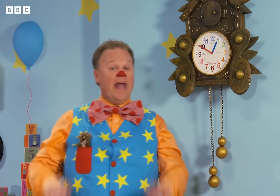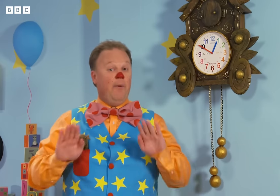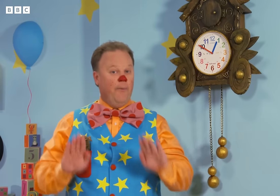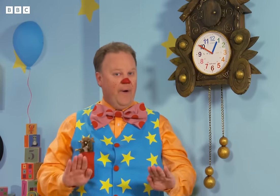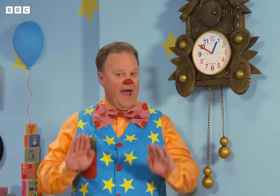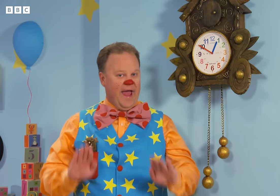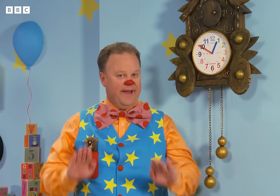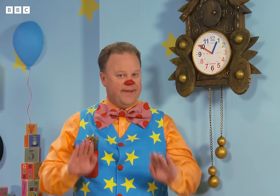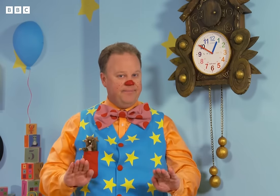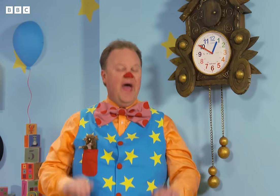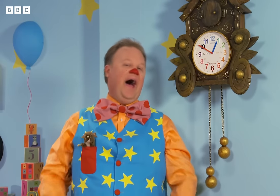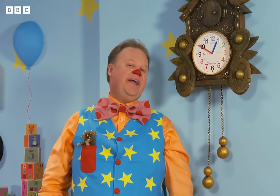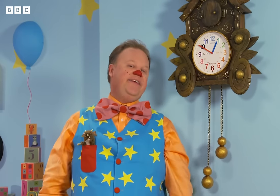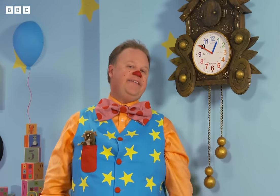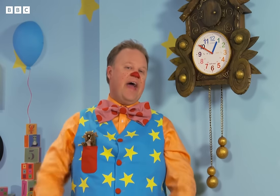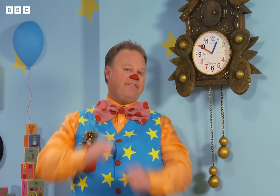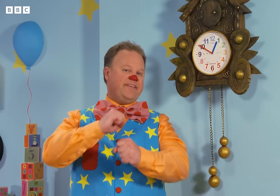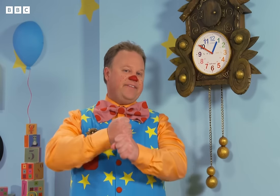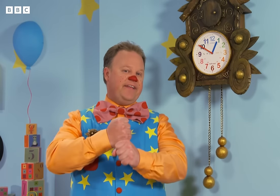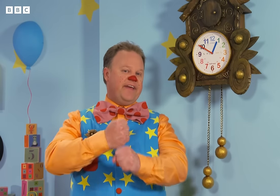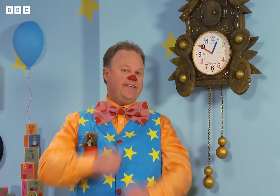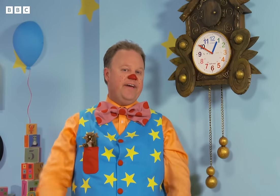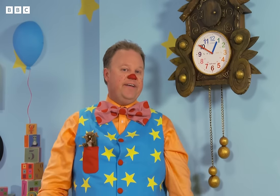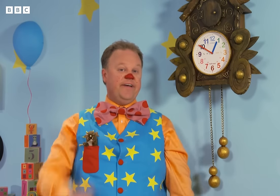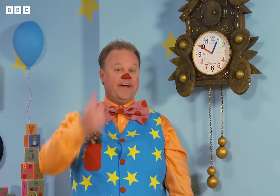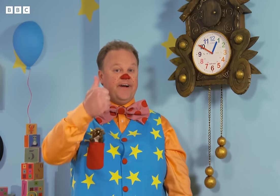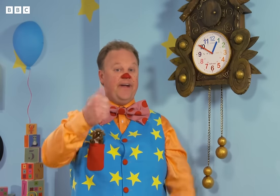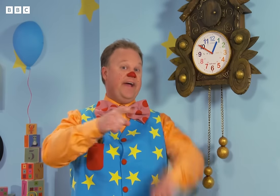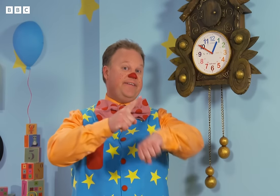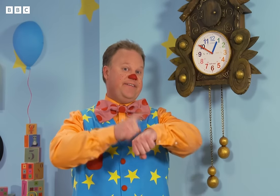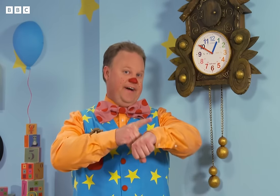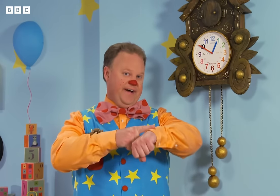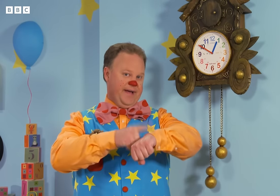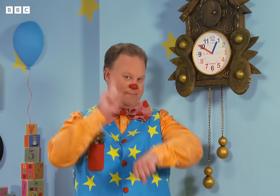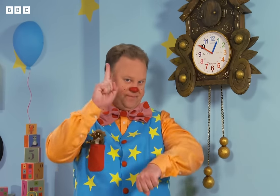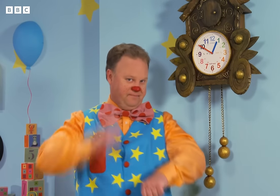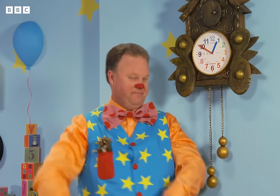Now, wait. I just have to set it to the correct time.